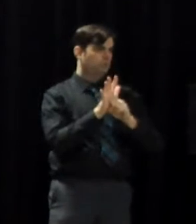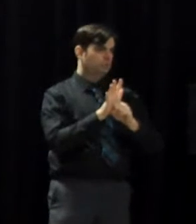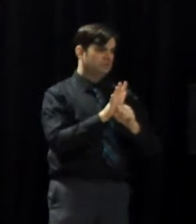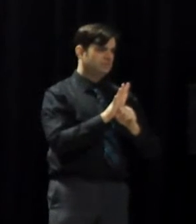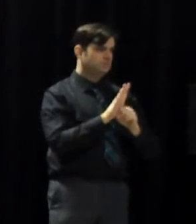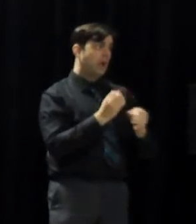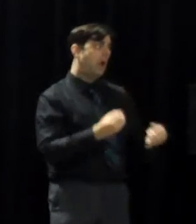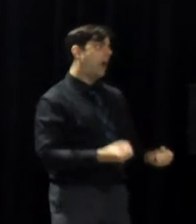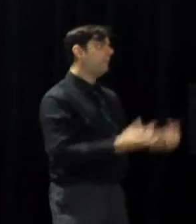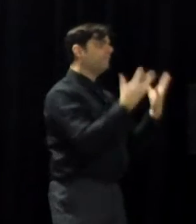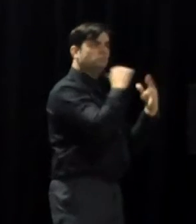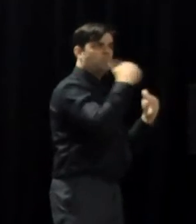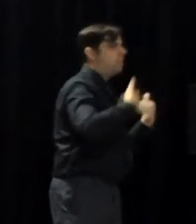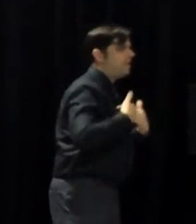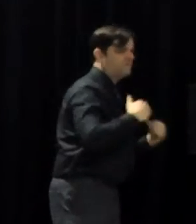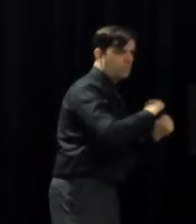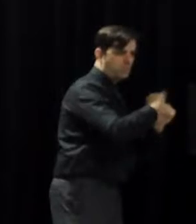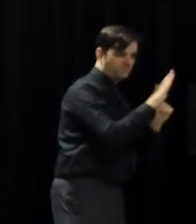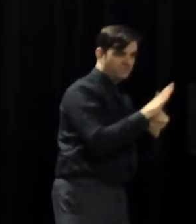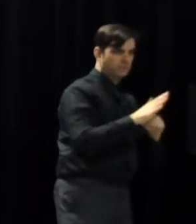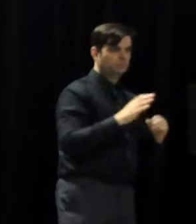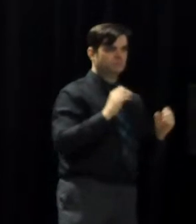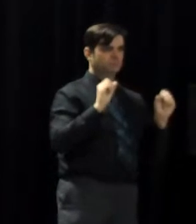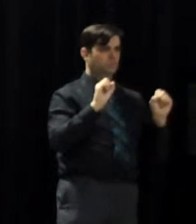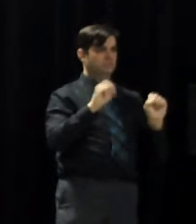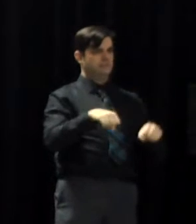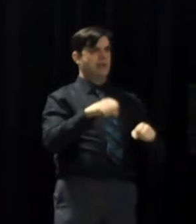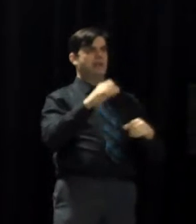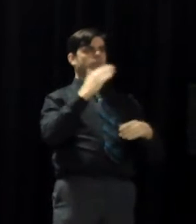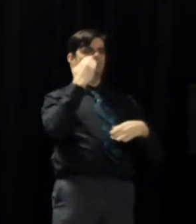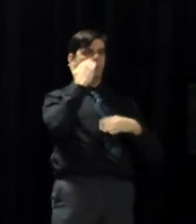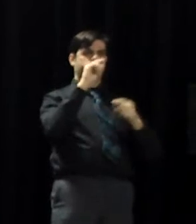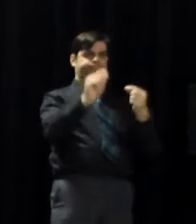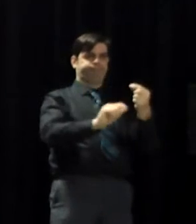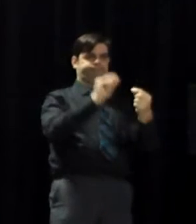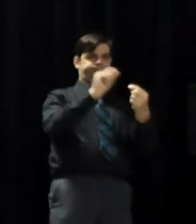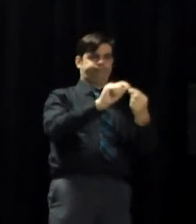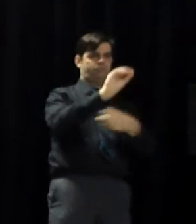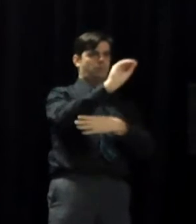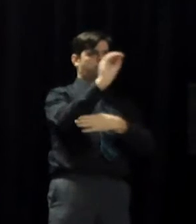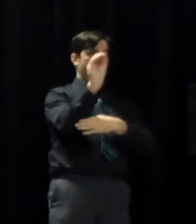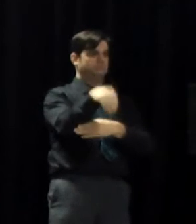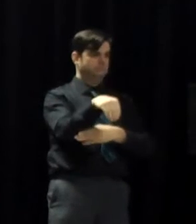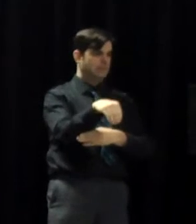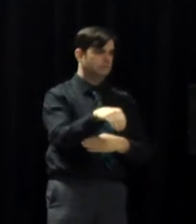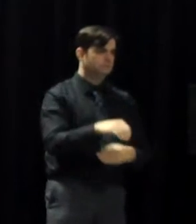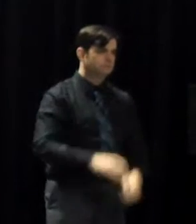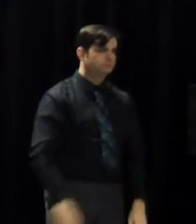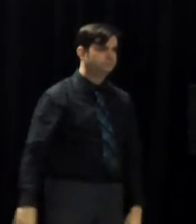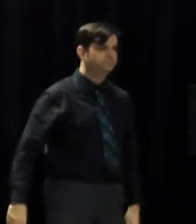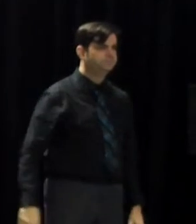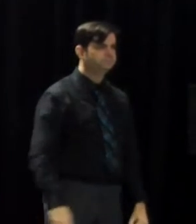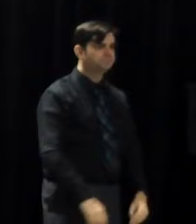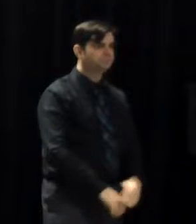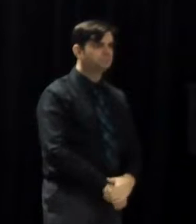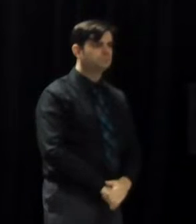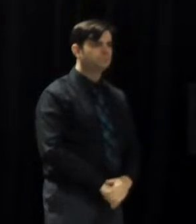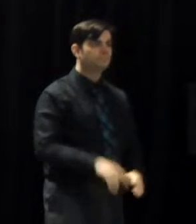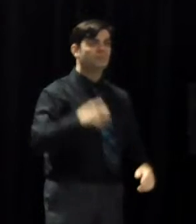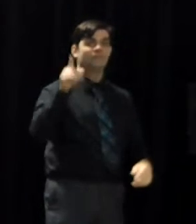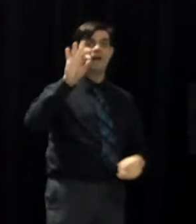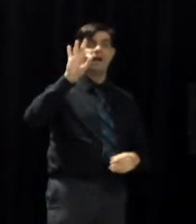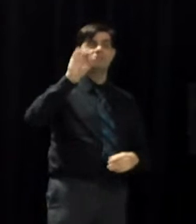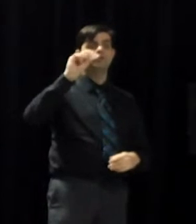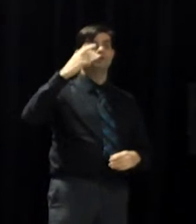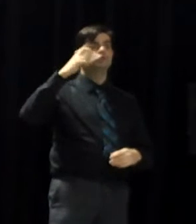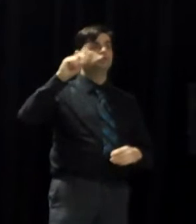it, just testing sick people, these positive rates would be very different. And how do you make a good decision on